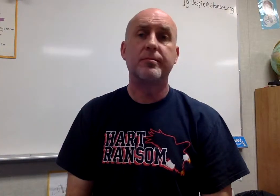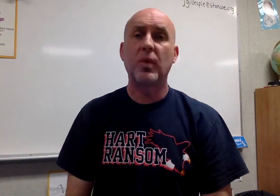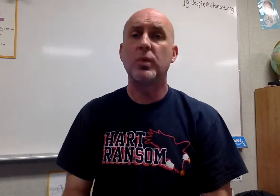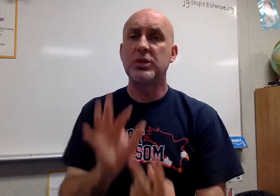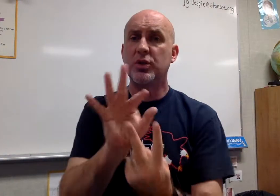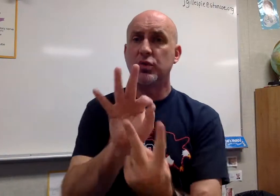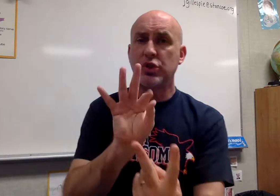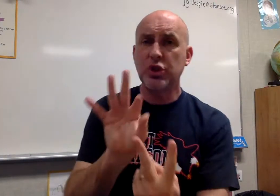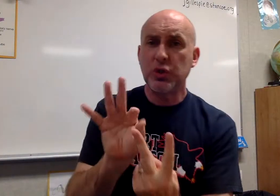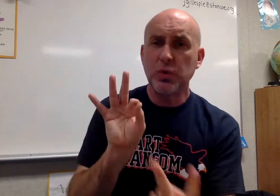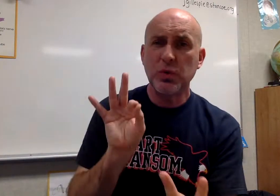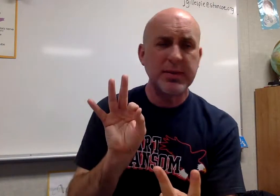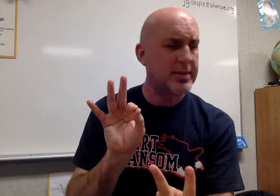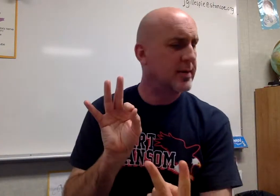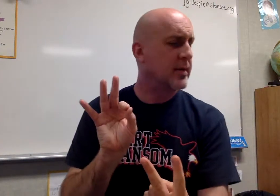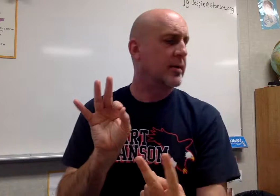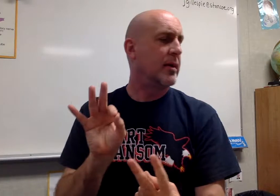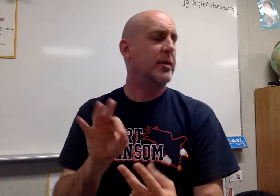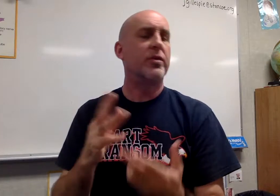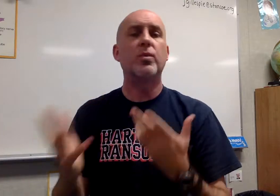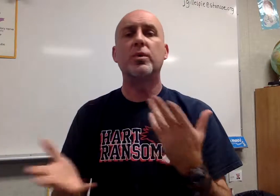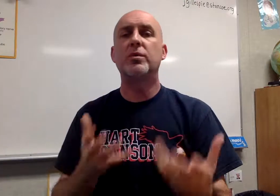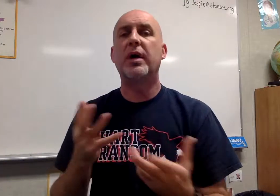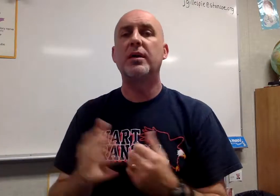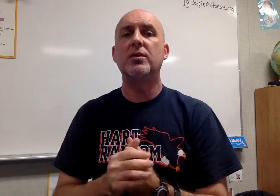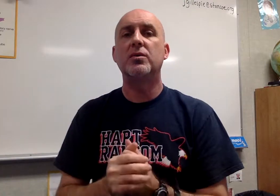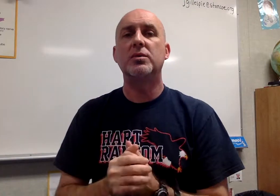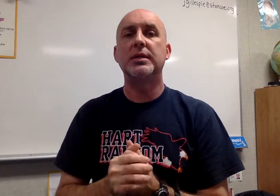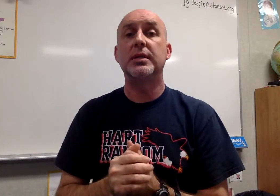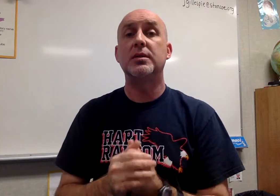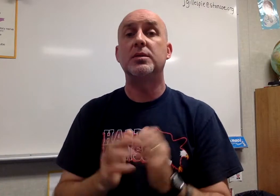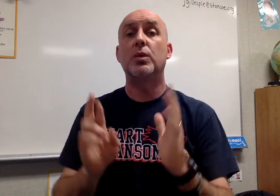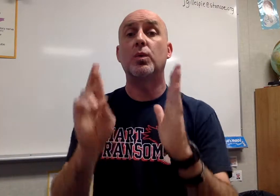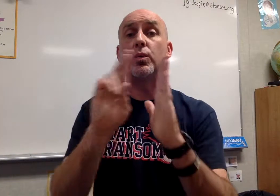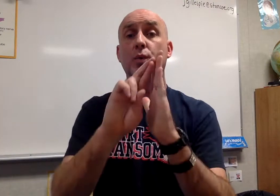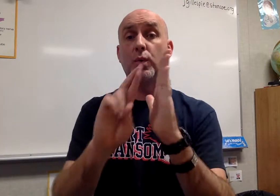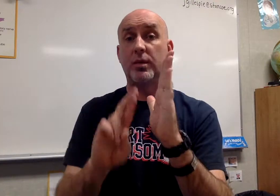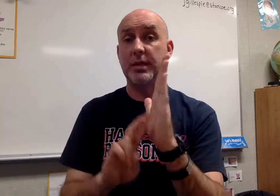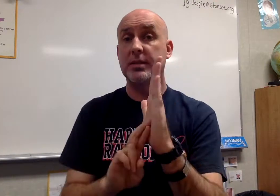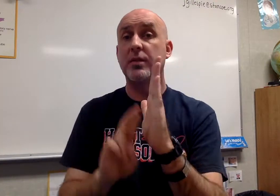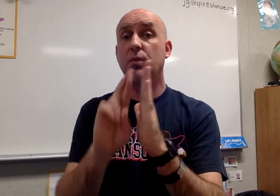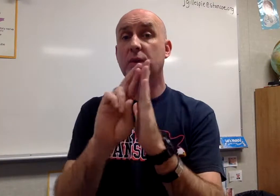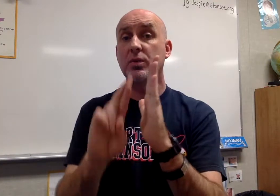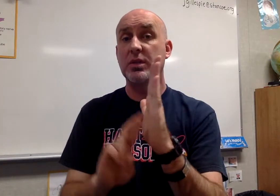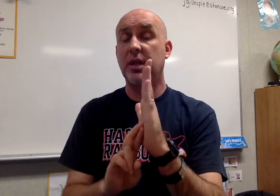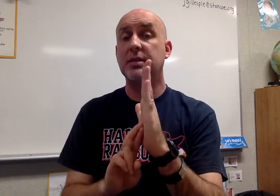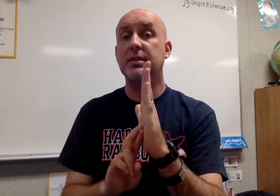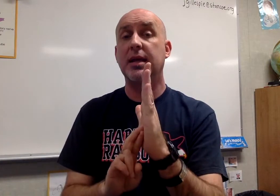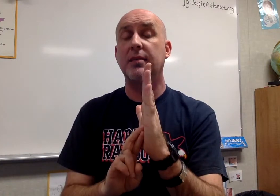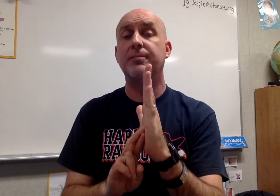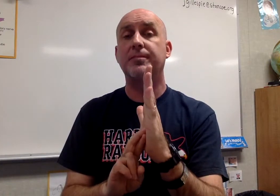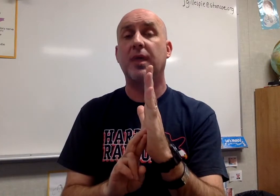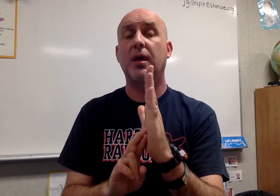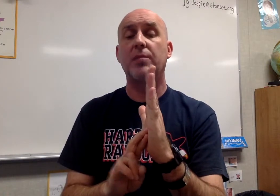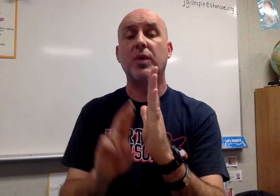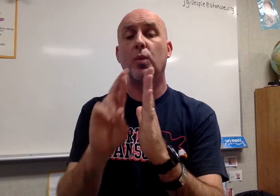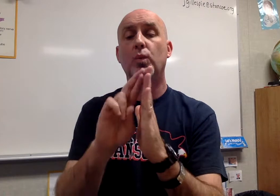We showed choose. Another word you might use is rule. That's another one we used a lot today.